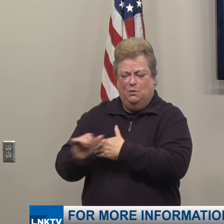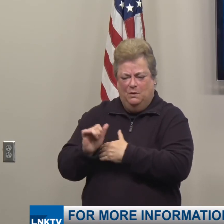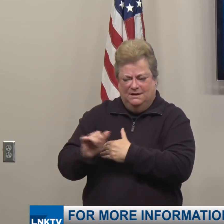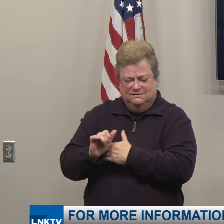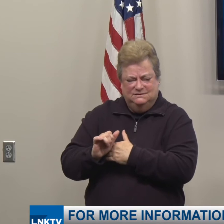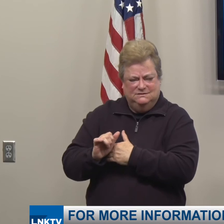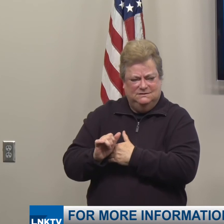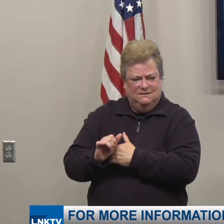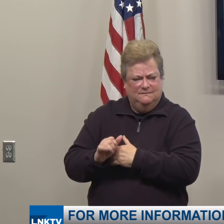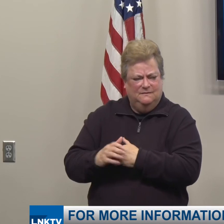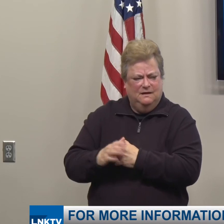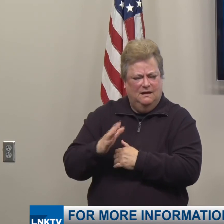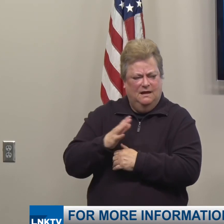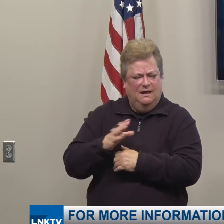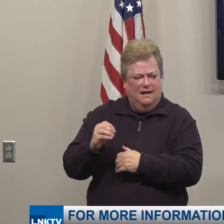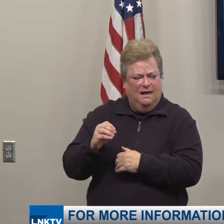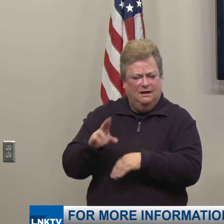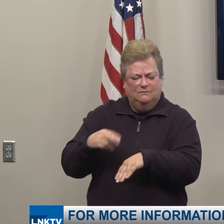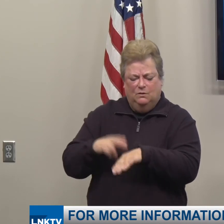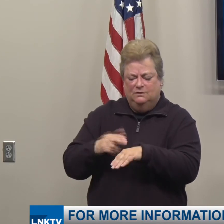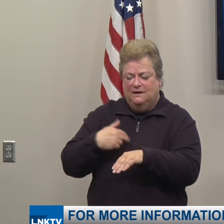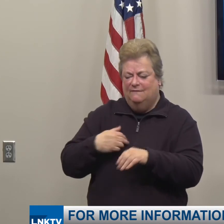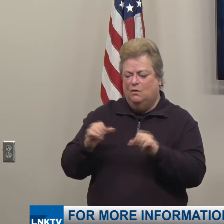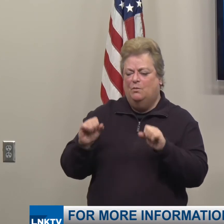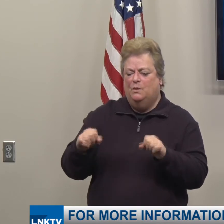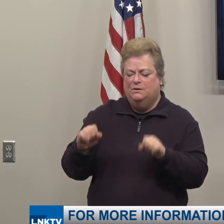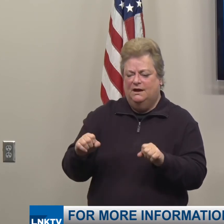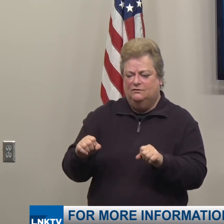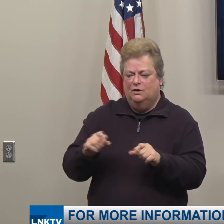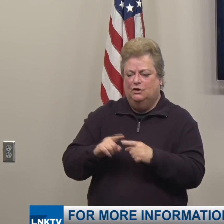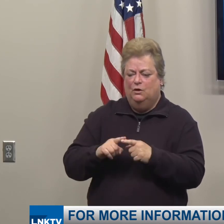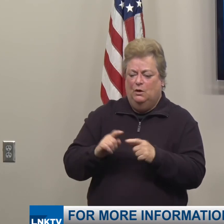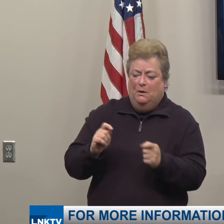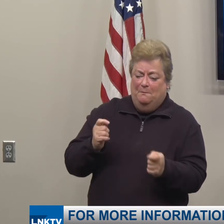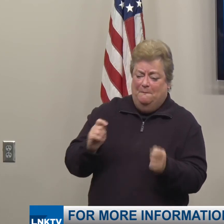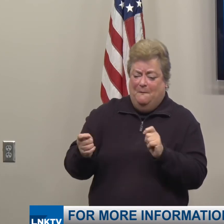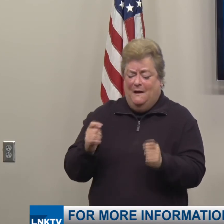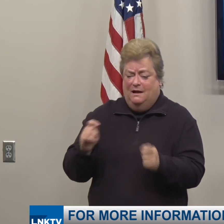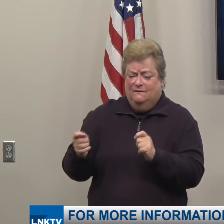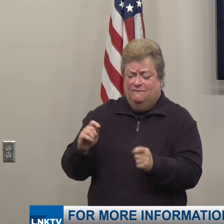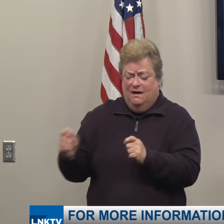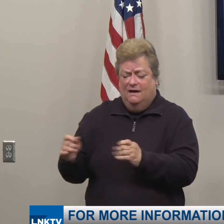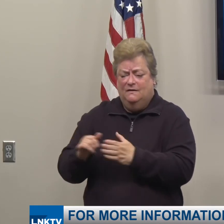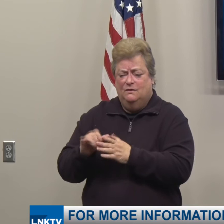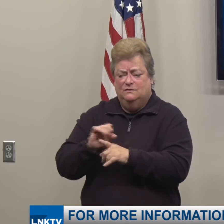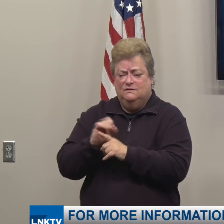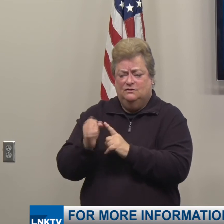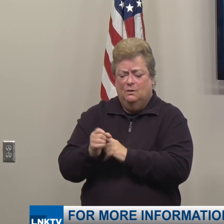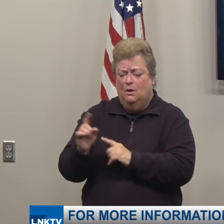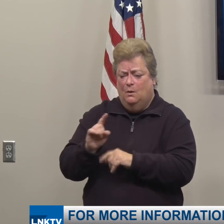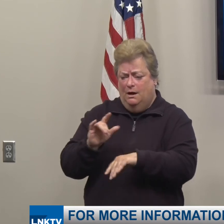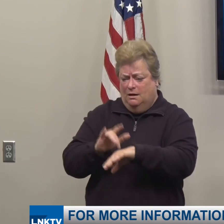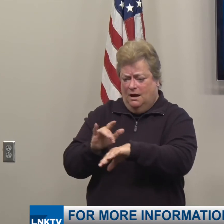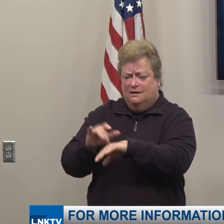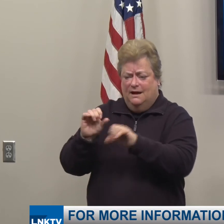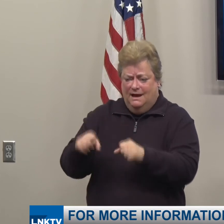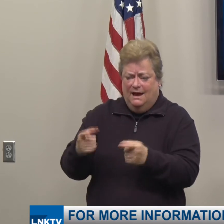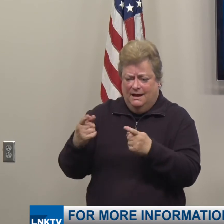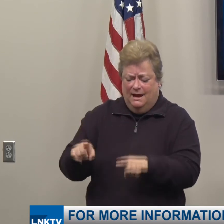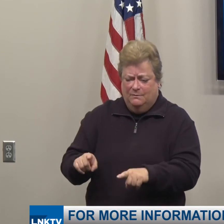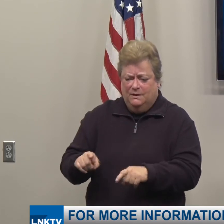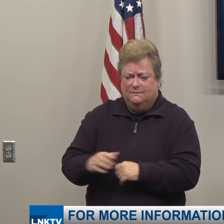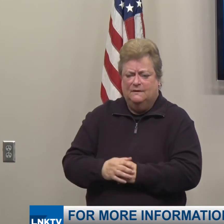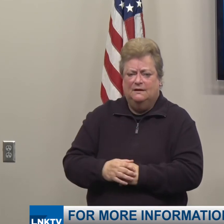these factors. And there is, of course, potential to modify those situations where contact may occur. So,